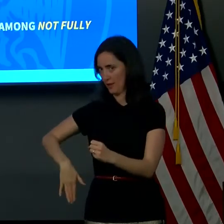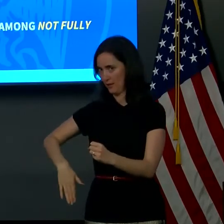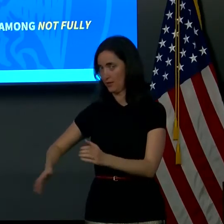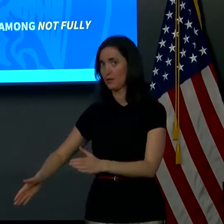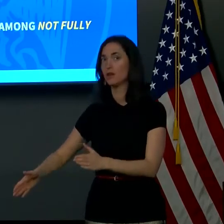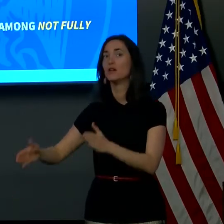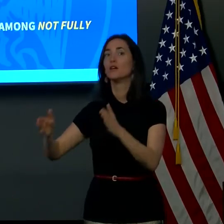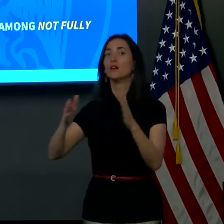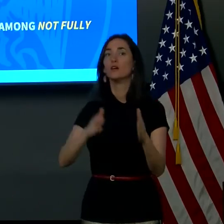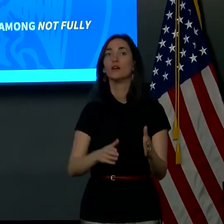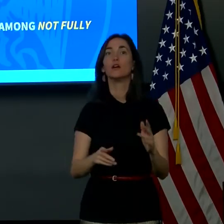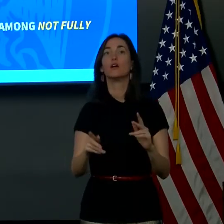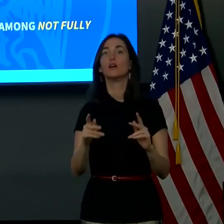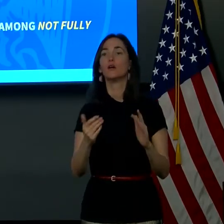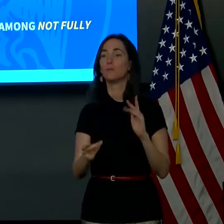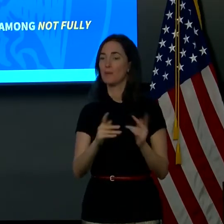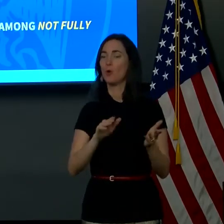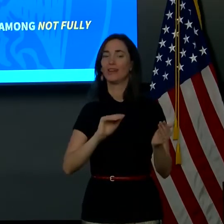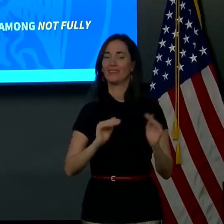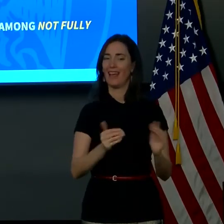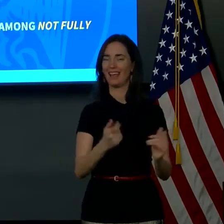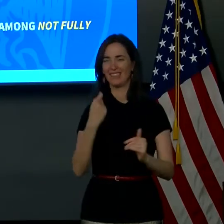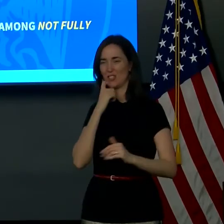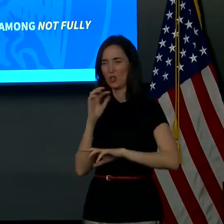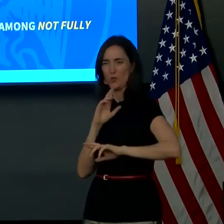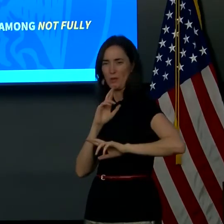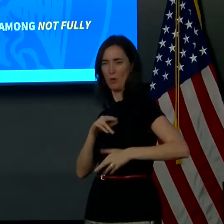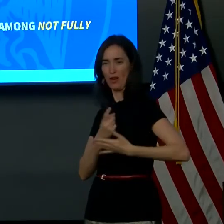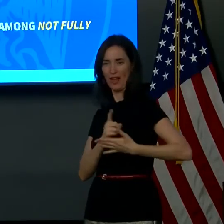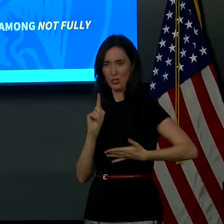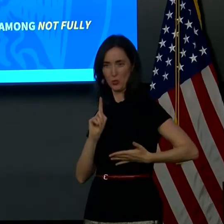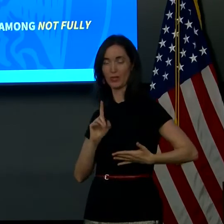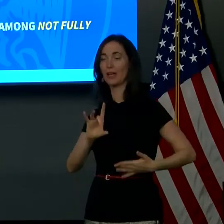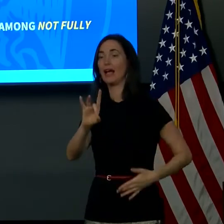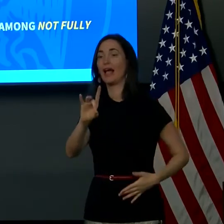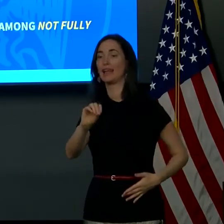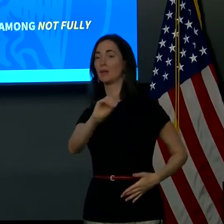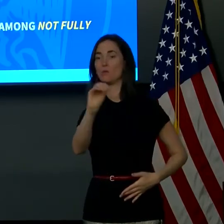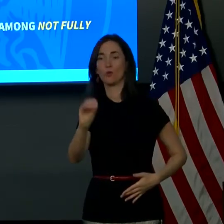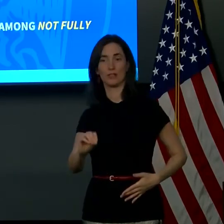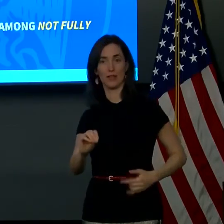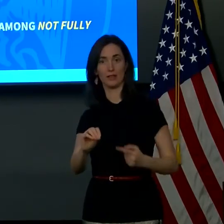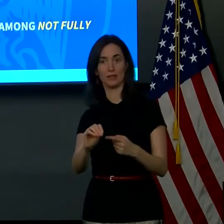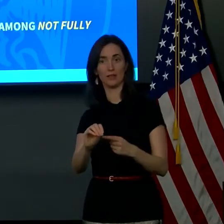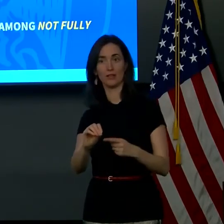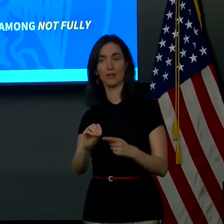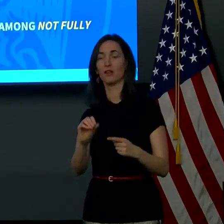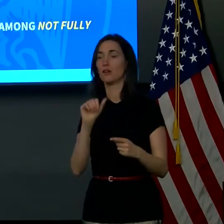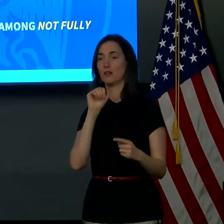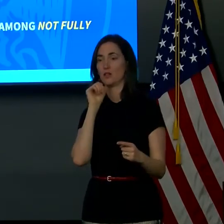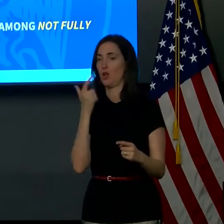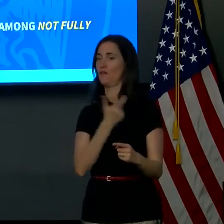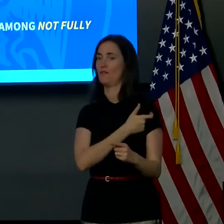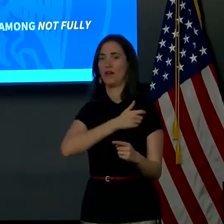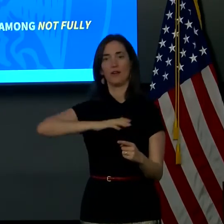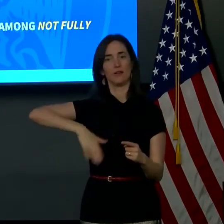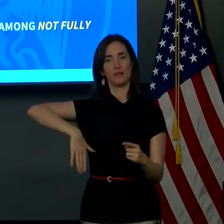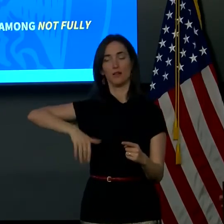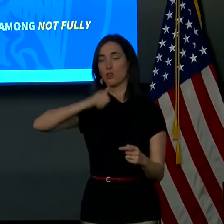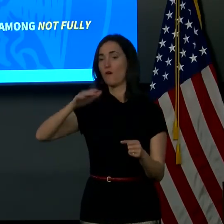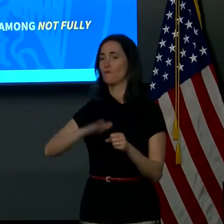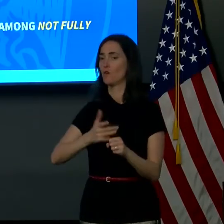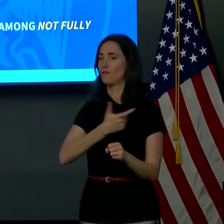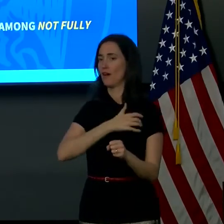And of all the new COVID deaths reported to us last week, 80% are in individuals that are not fully vaccinated.